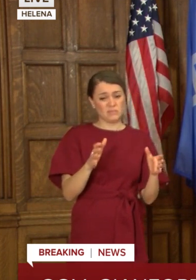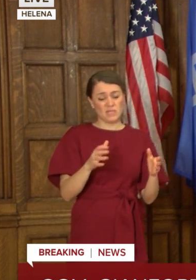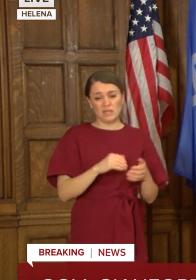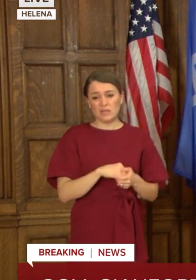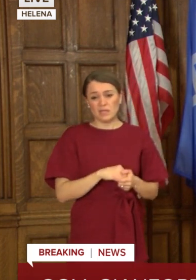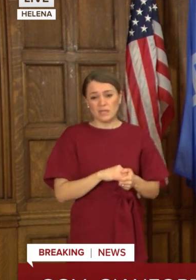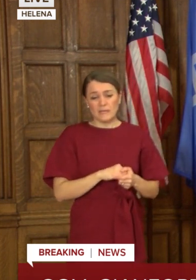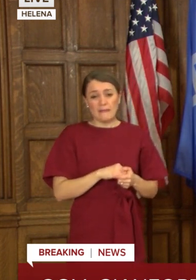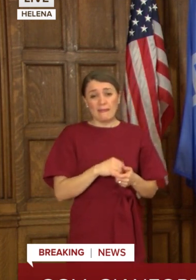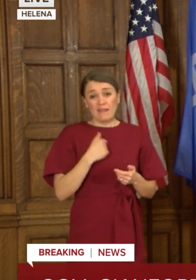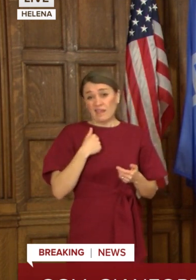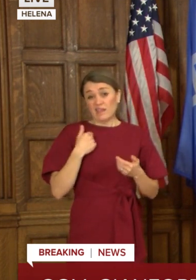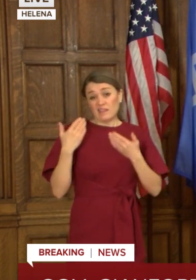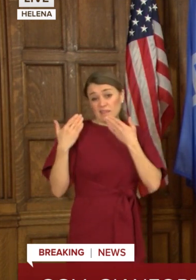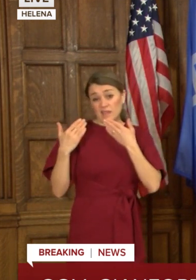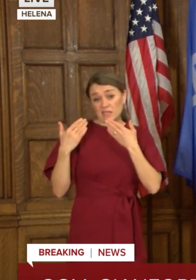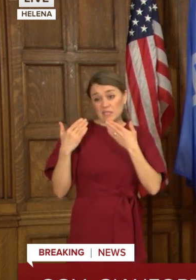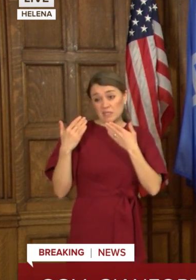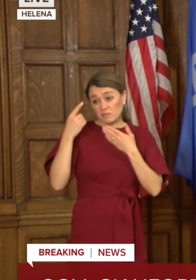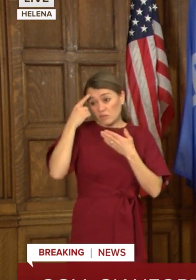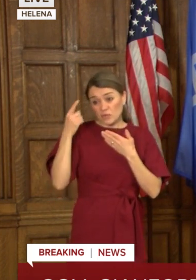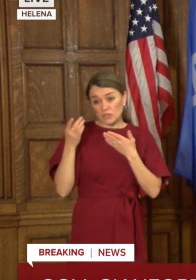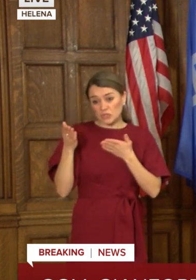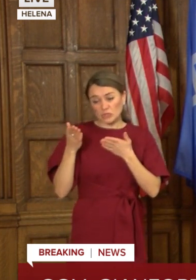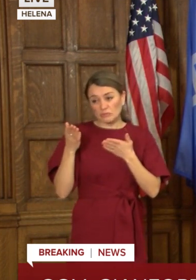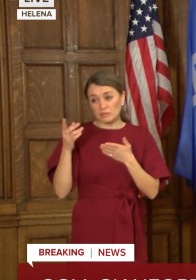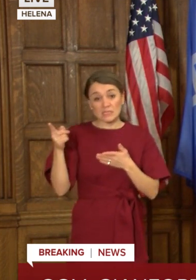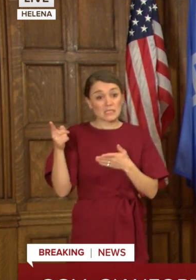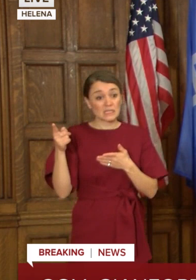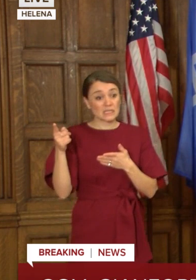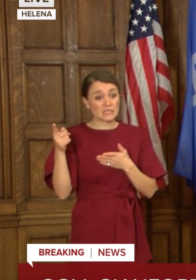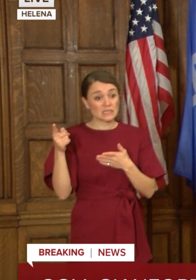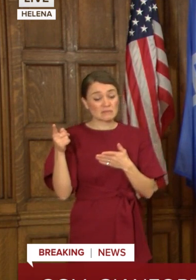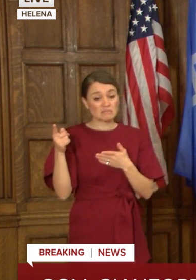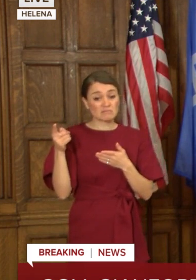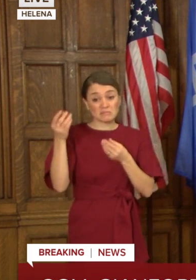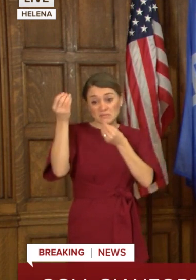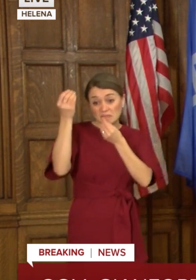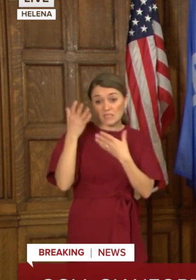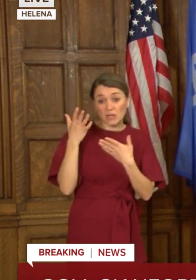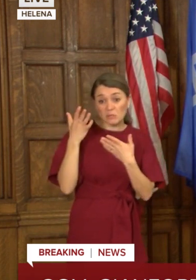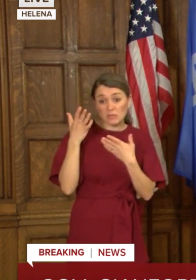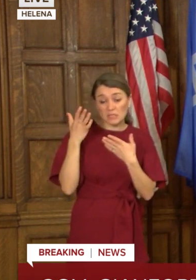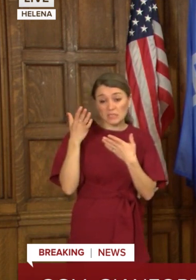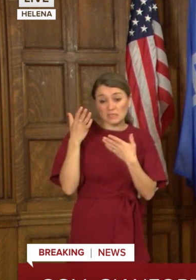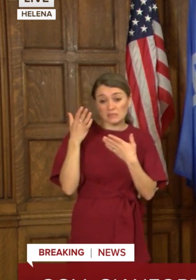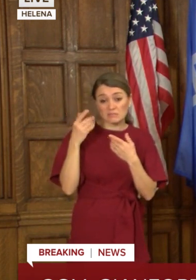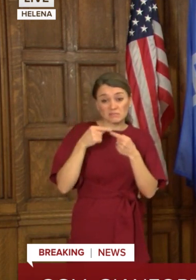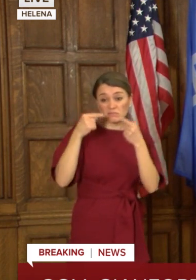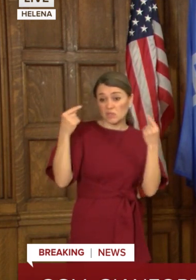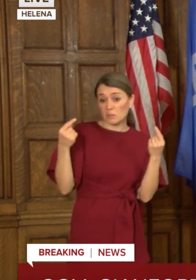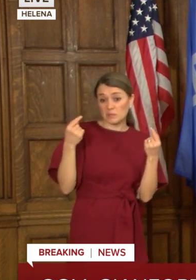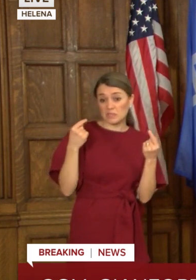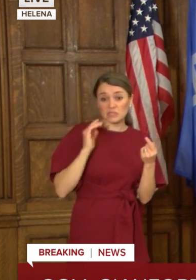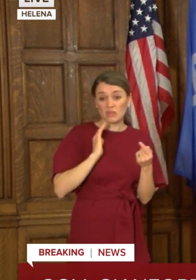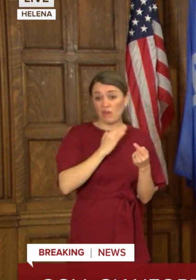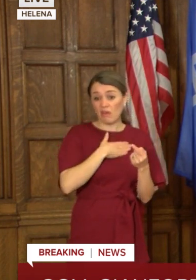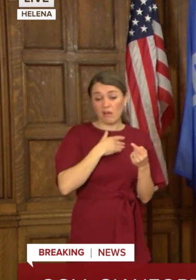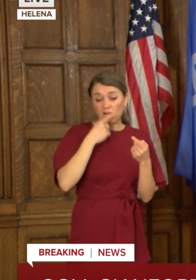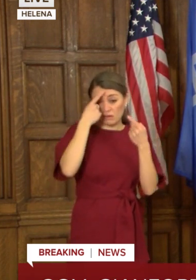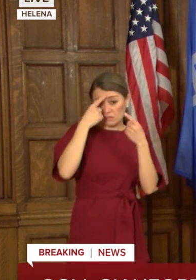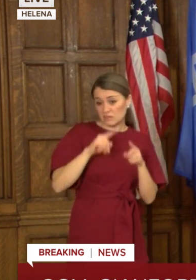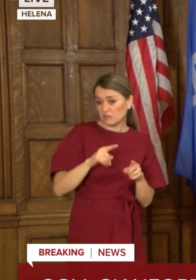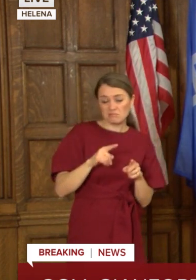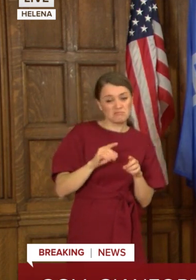So I thanked him for his service. At no point did he express any oppositions to decisions that our administration has made,